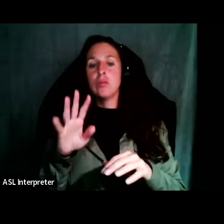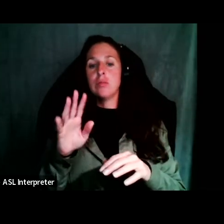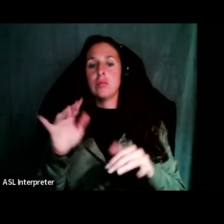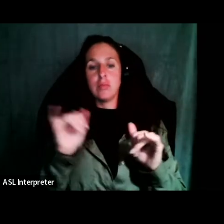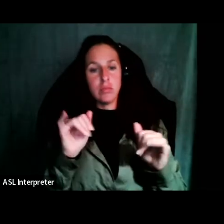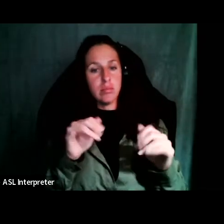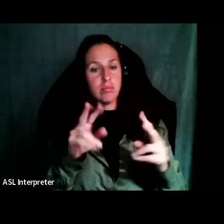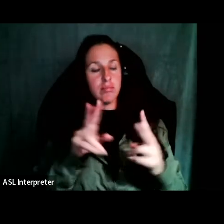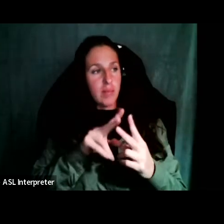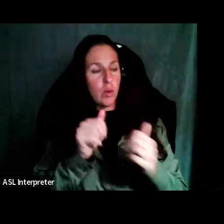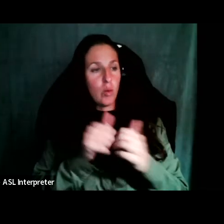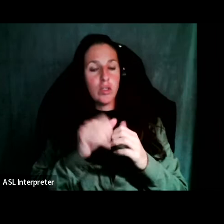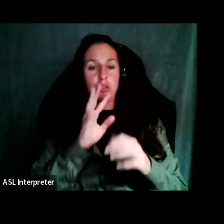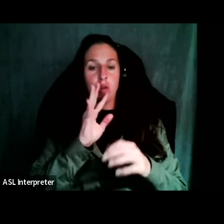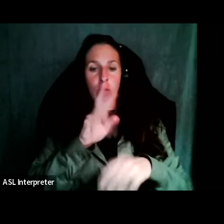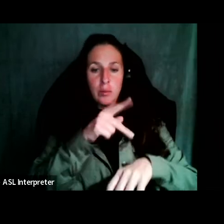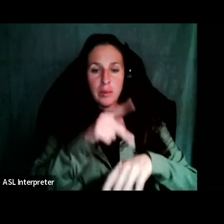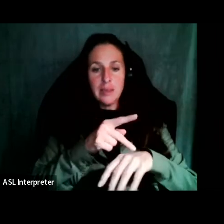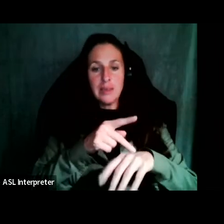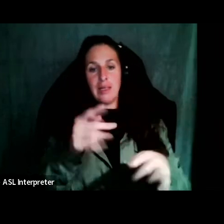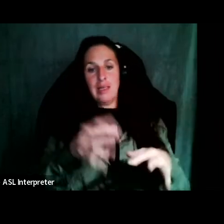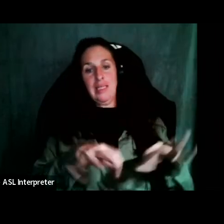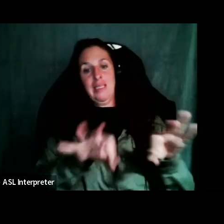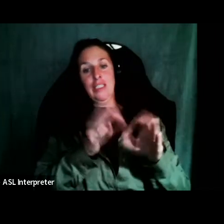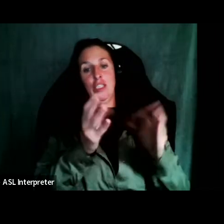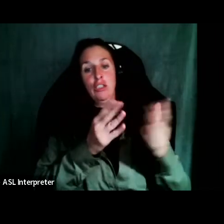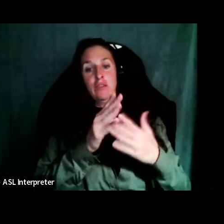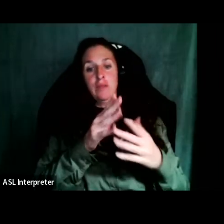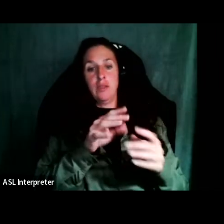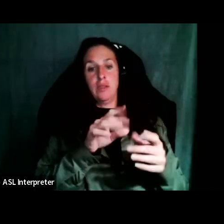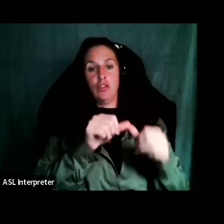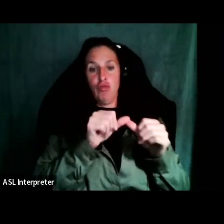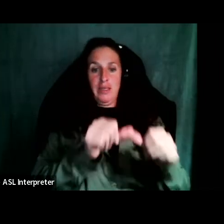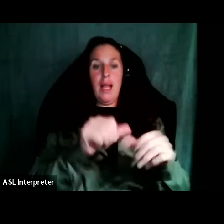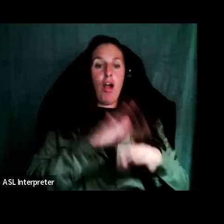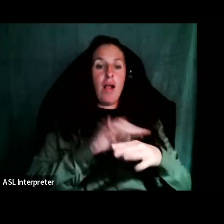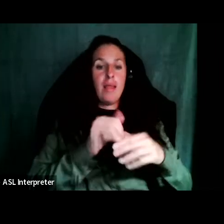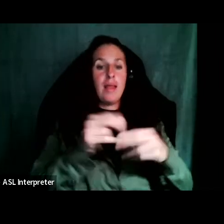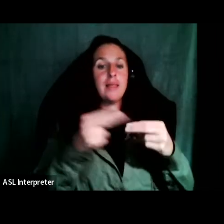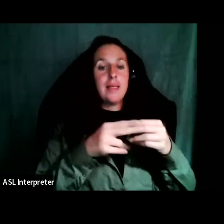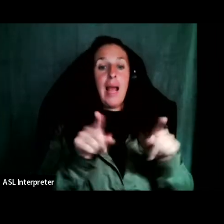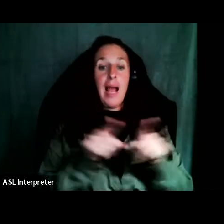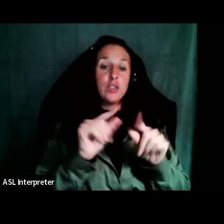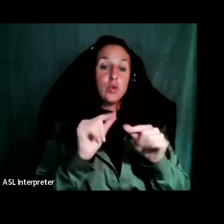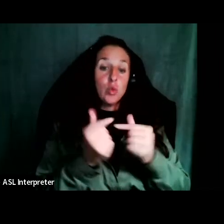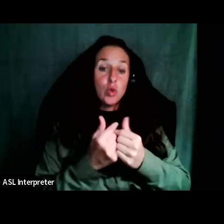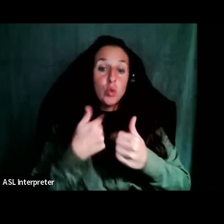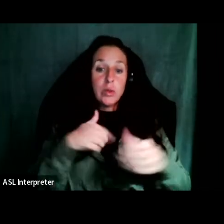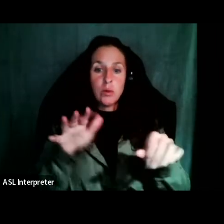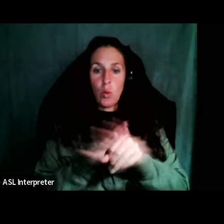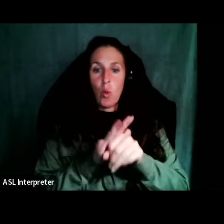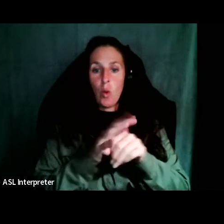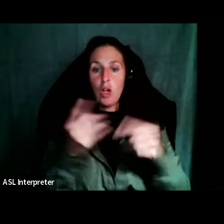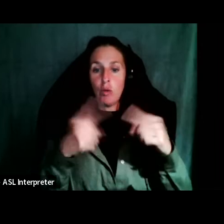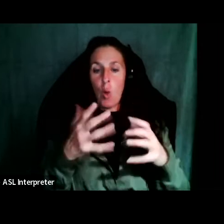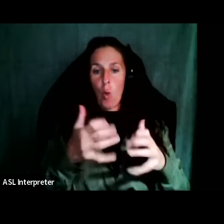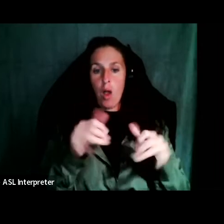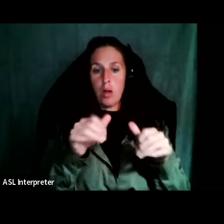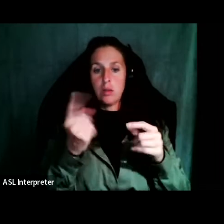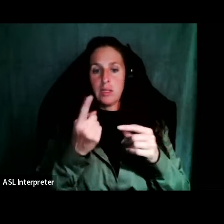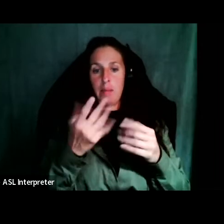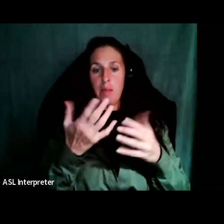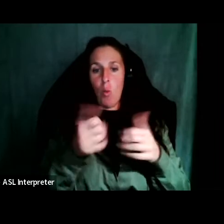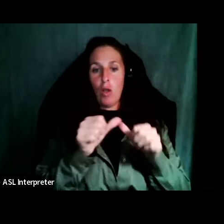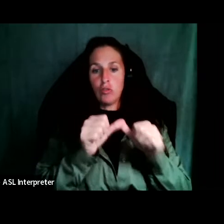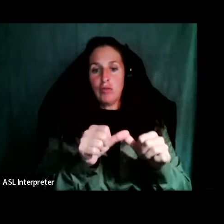key services to retain on that slide, I think as a group, we totally agree that that's something we want to retain. And I think you did a great